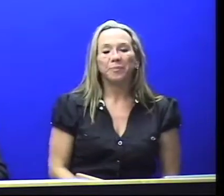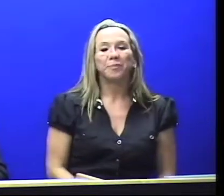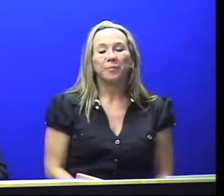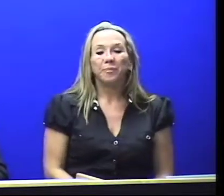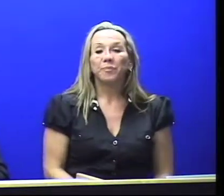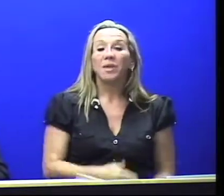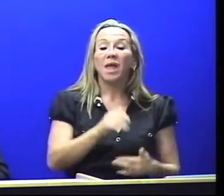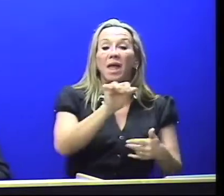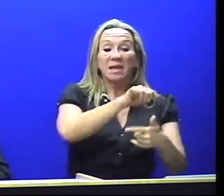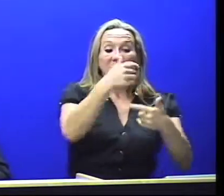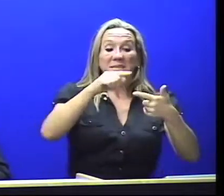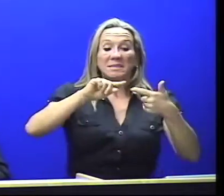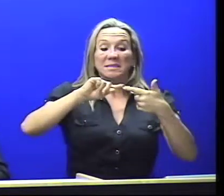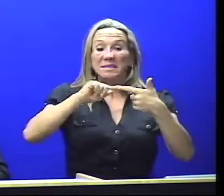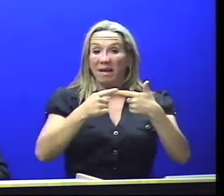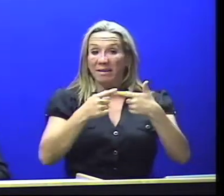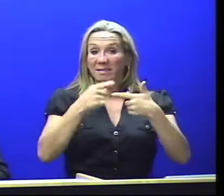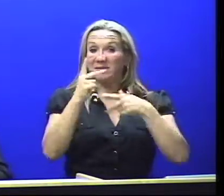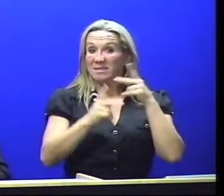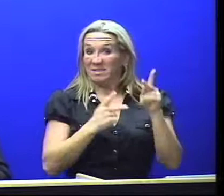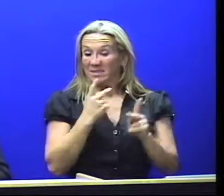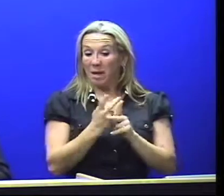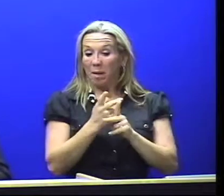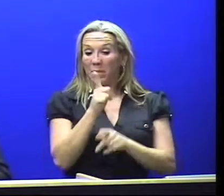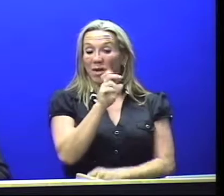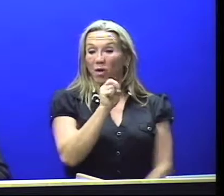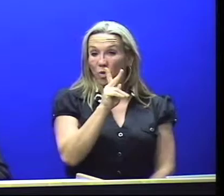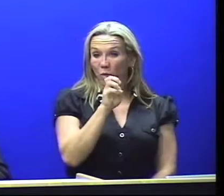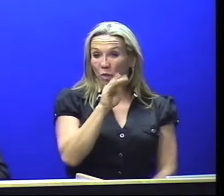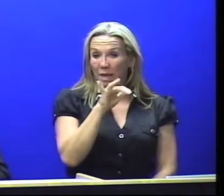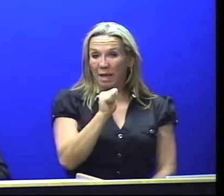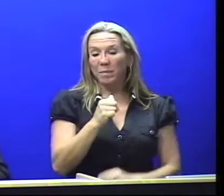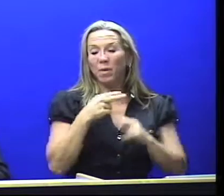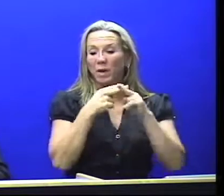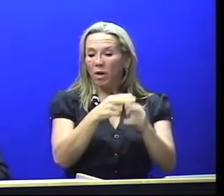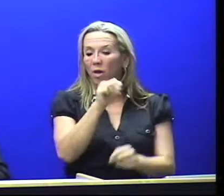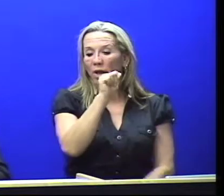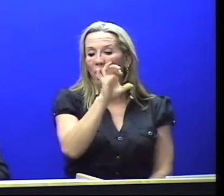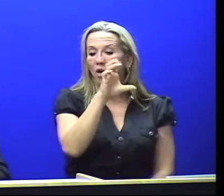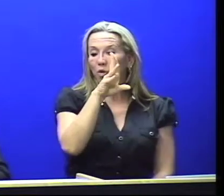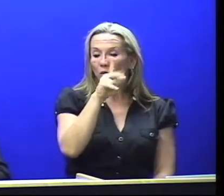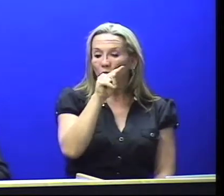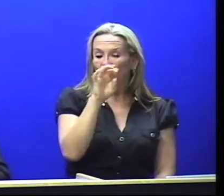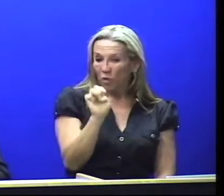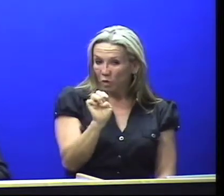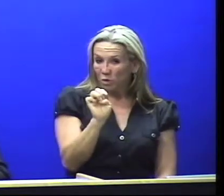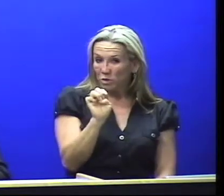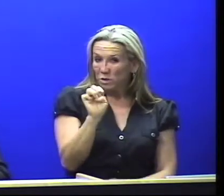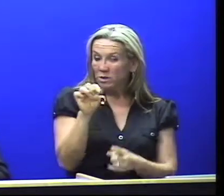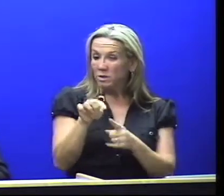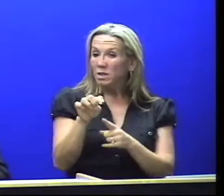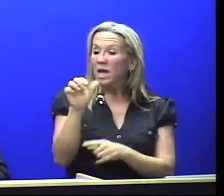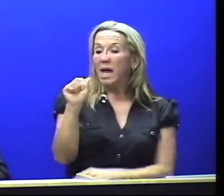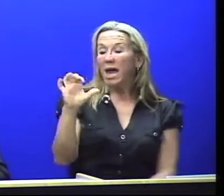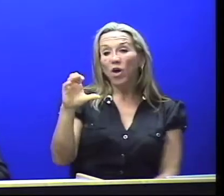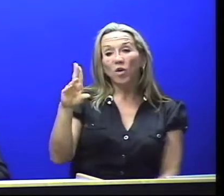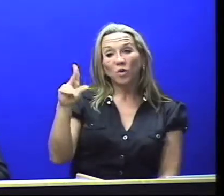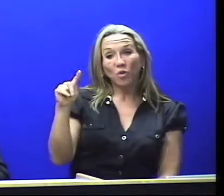The other kind of leukemia is an acute leukemia. And acute